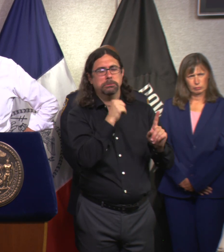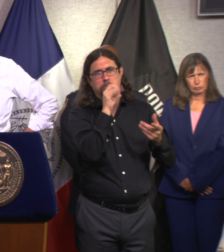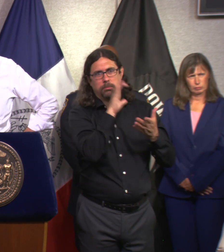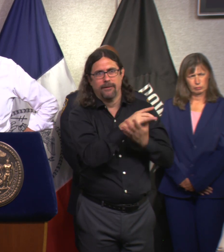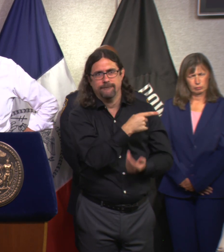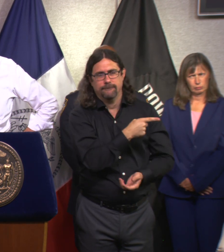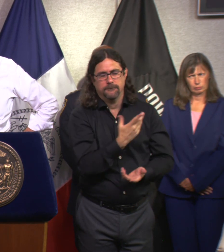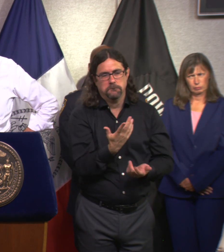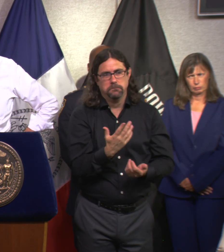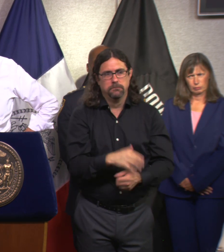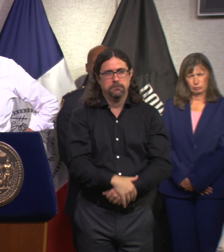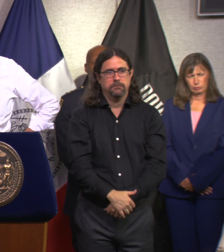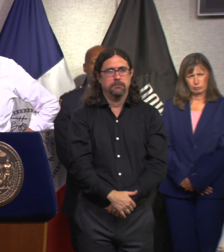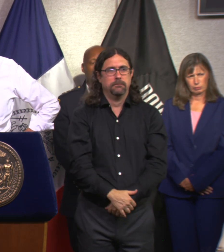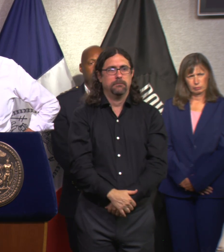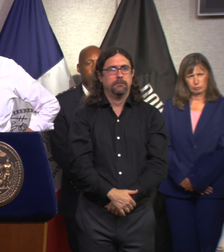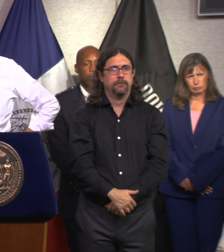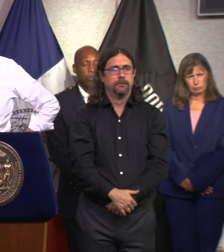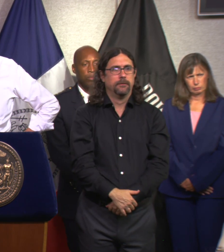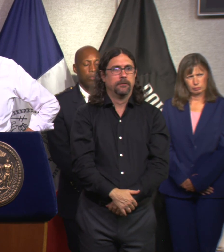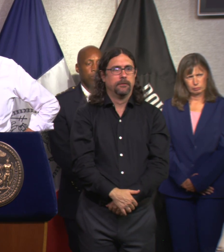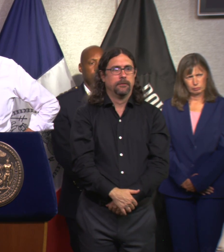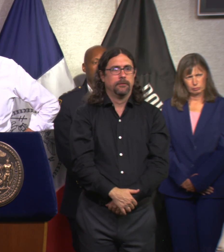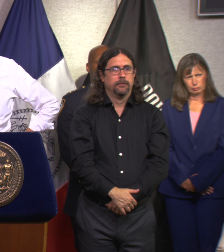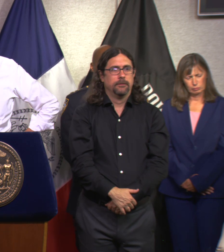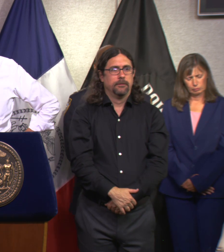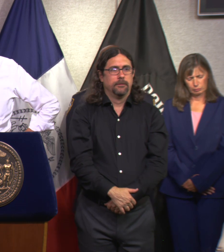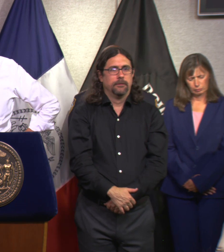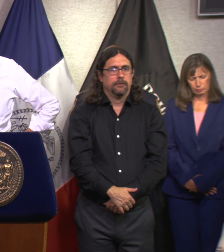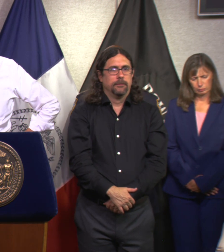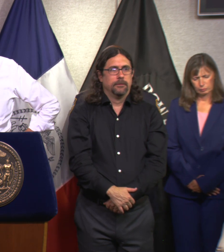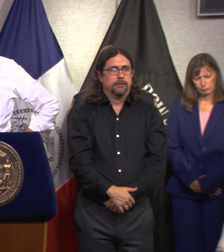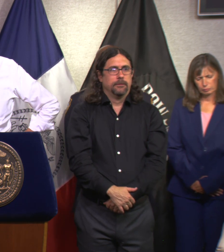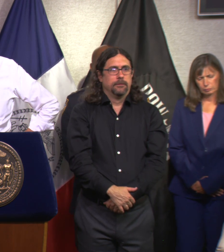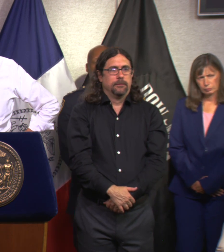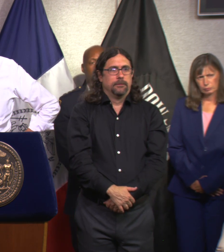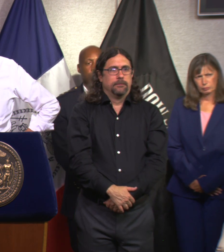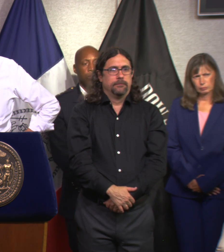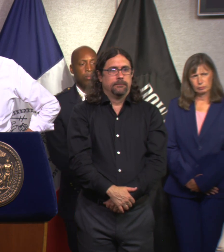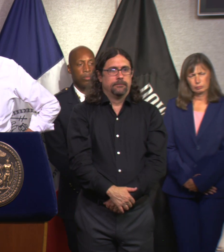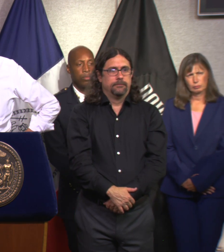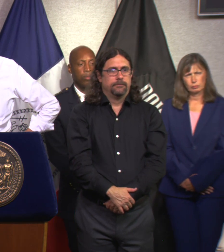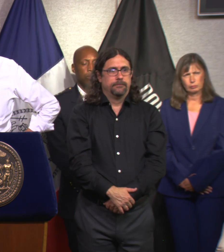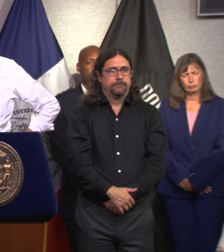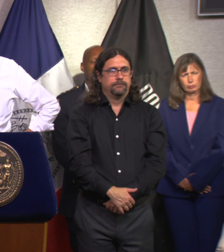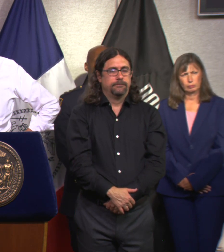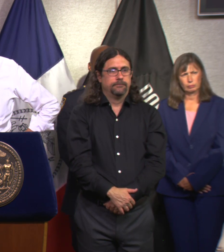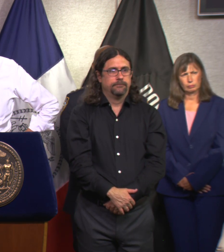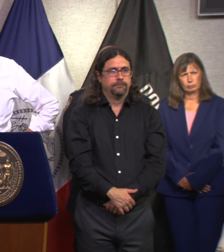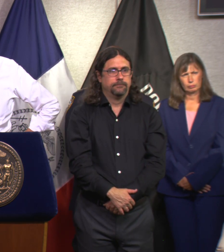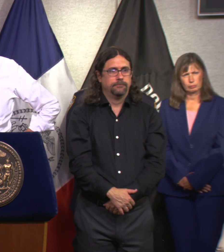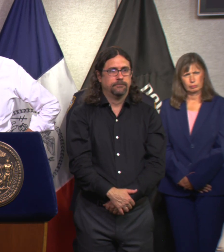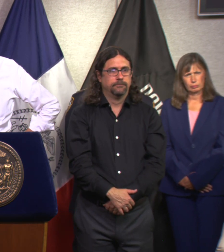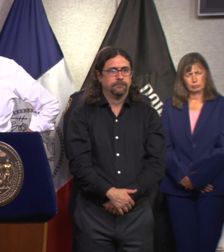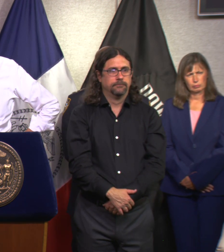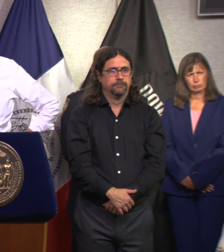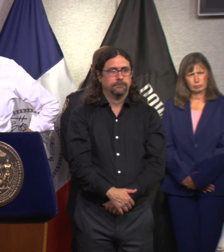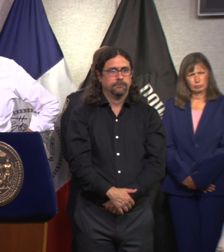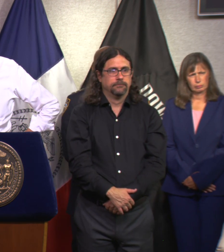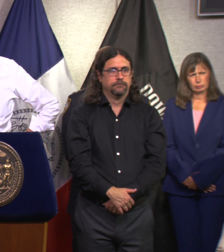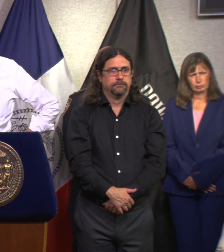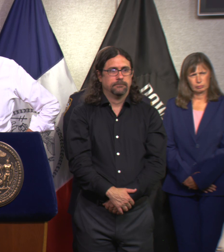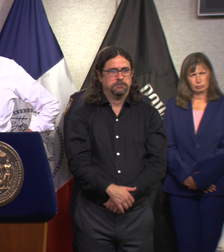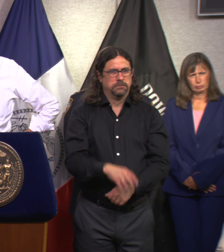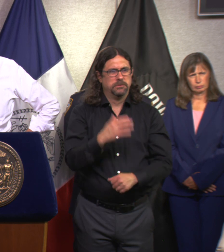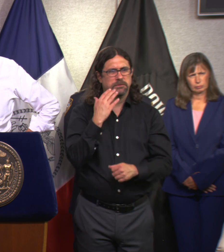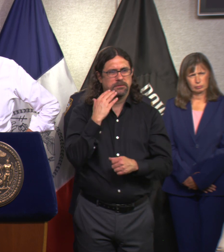not just the Garner family, a lot of elected officials. Jumaane Williams, public advocate, said that you